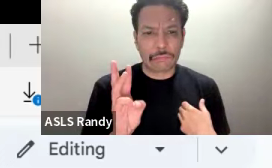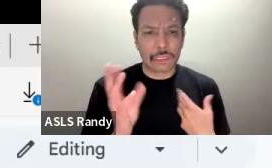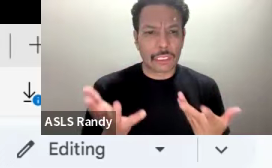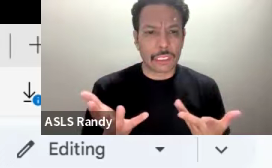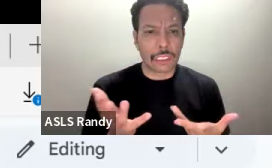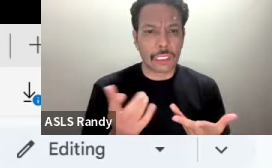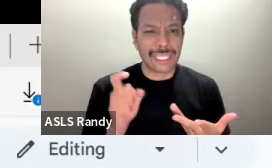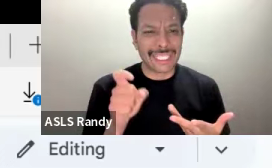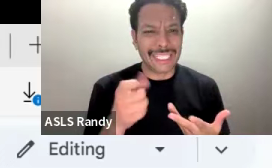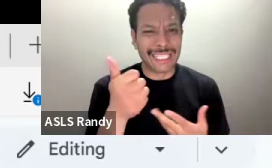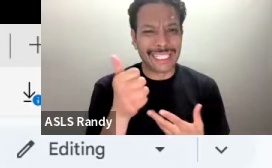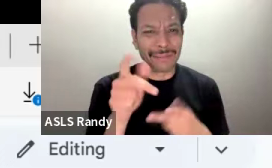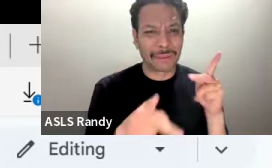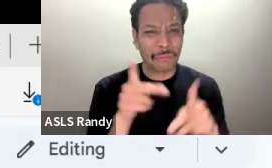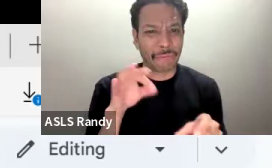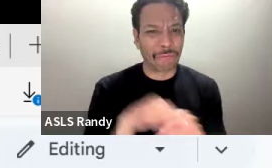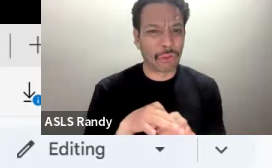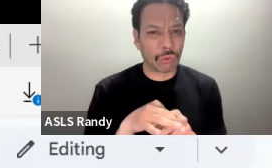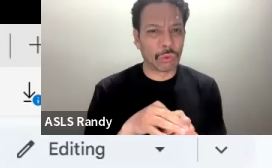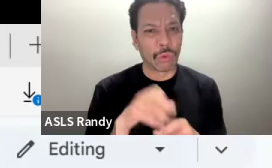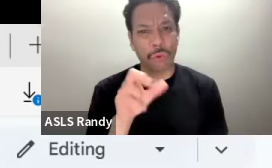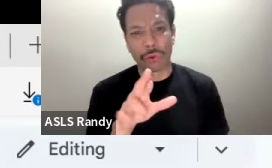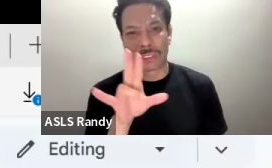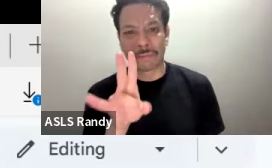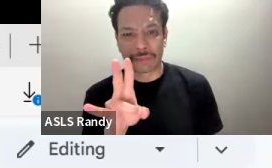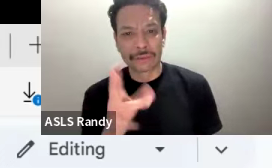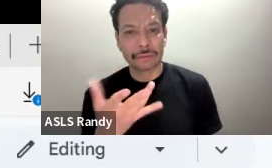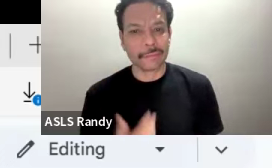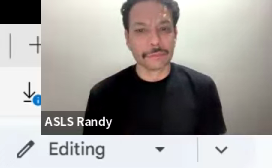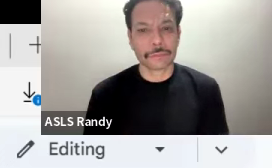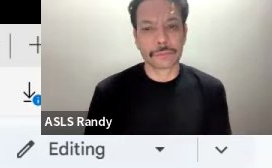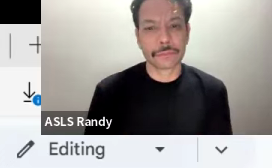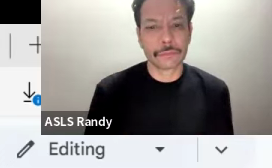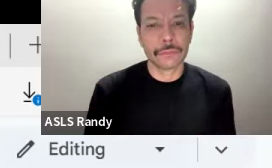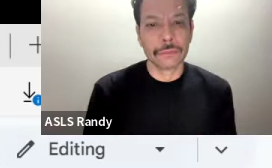So we need 10 people to vote. Oh, 7. All right.